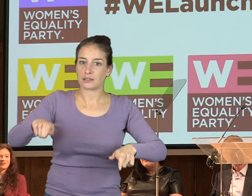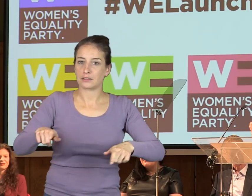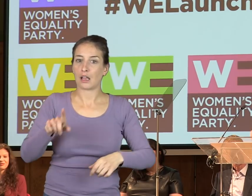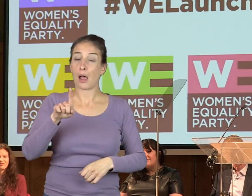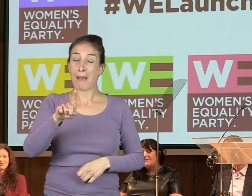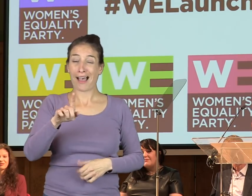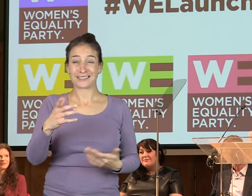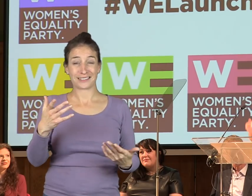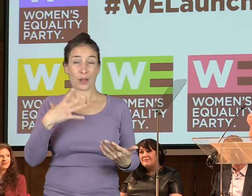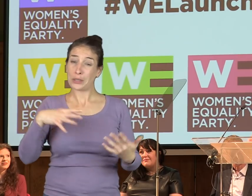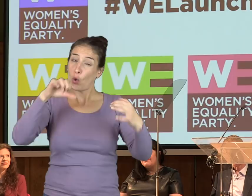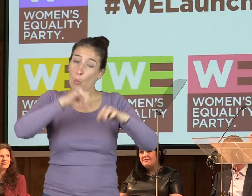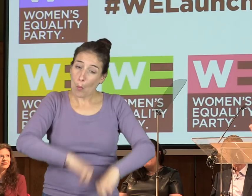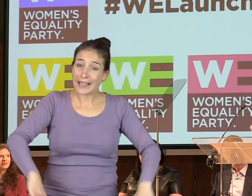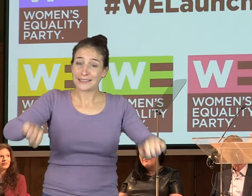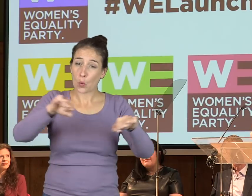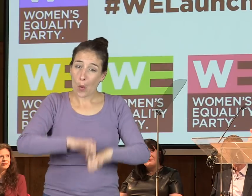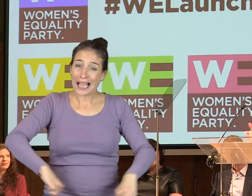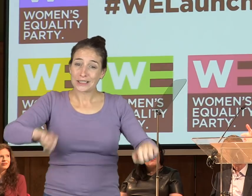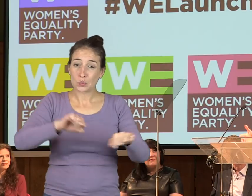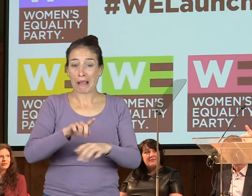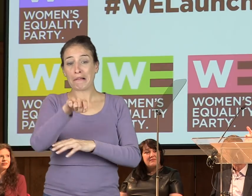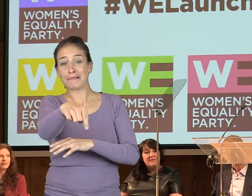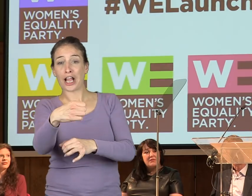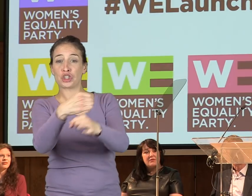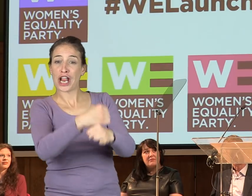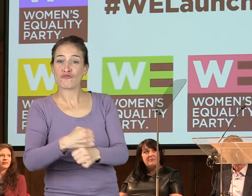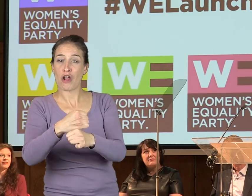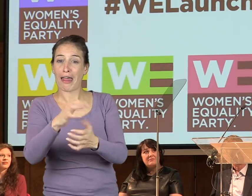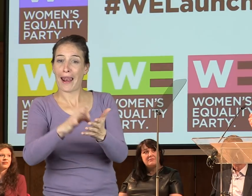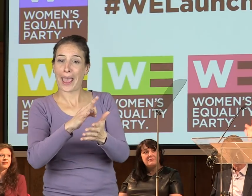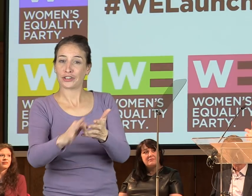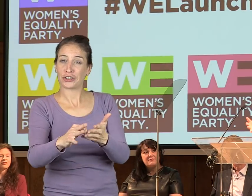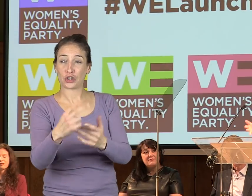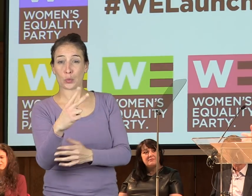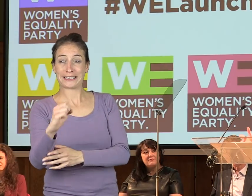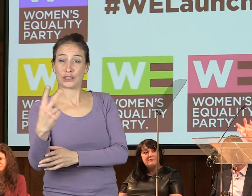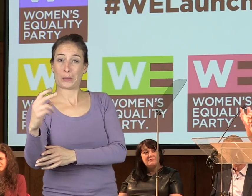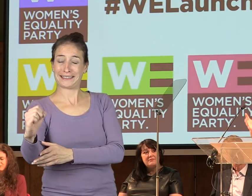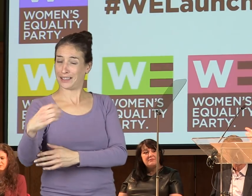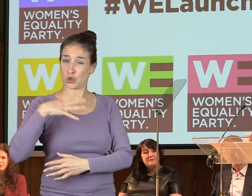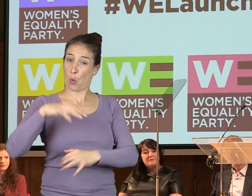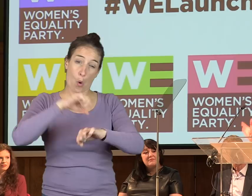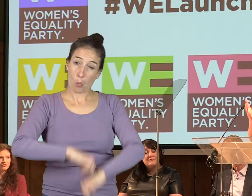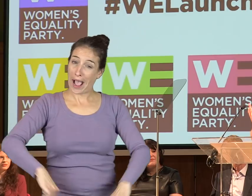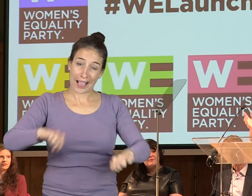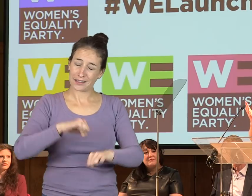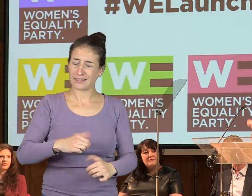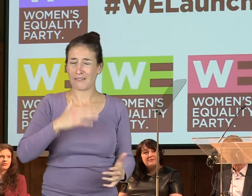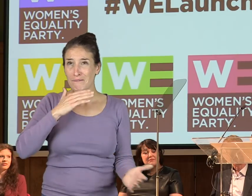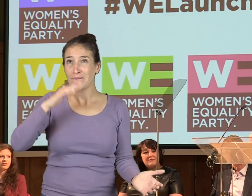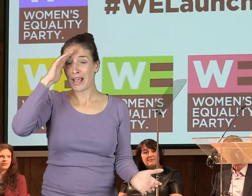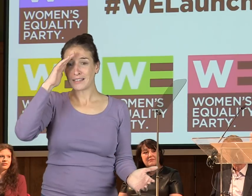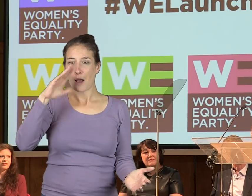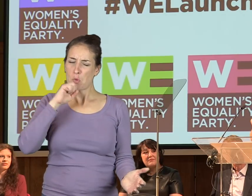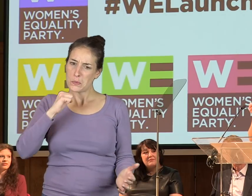change. We will collaborate. We will work with all those who share our goals. And together we will build a movement for